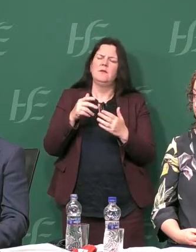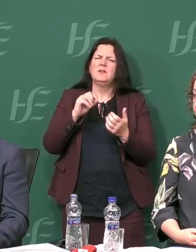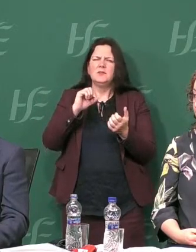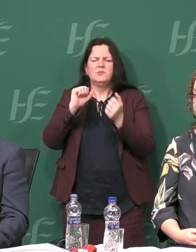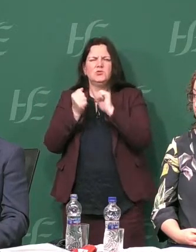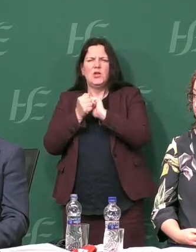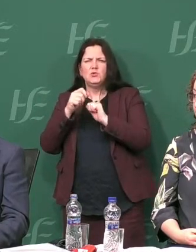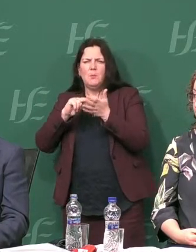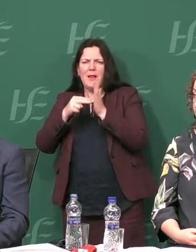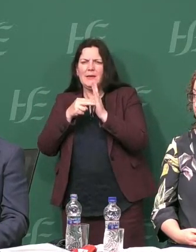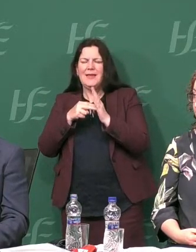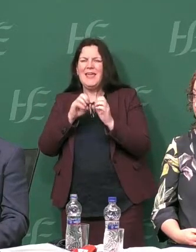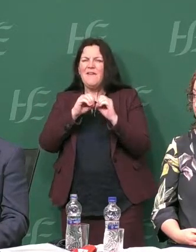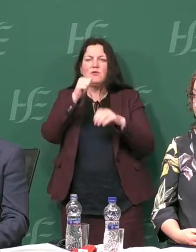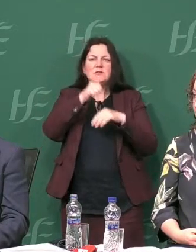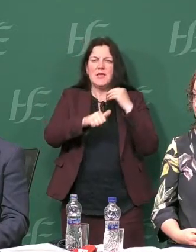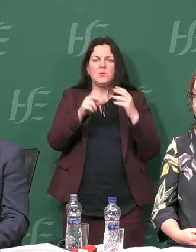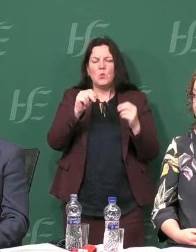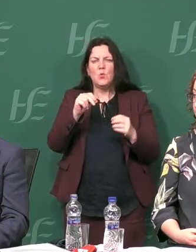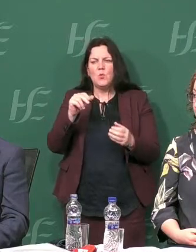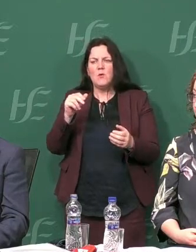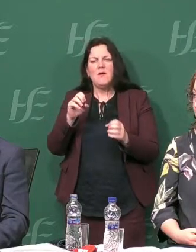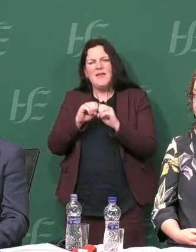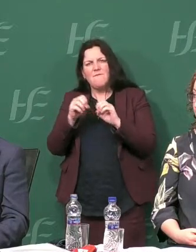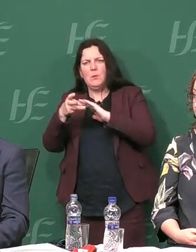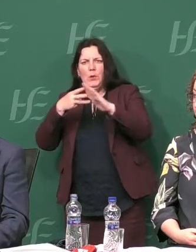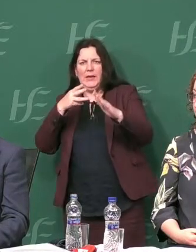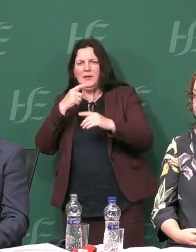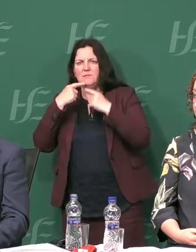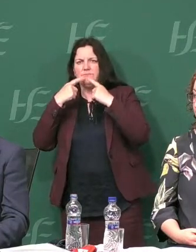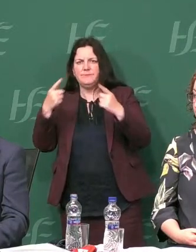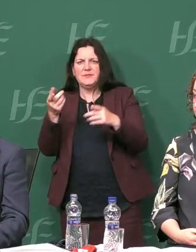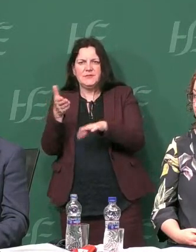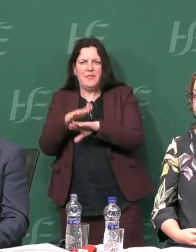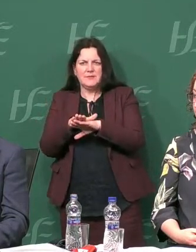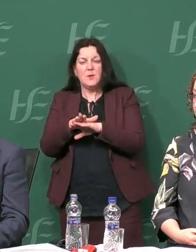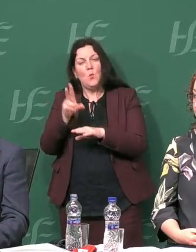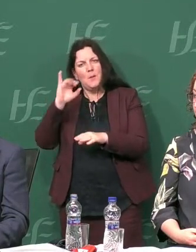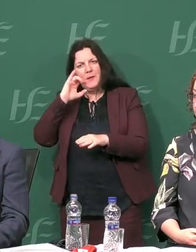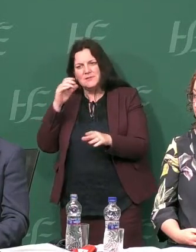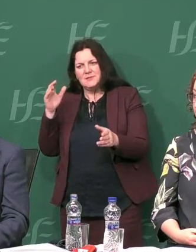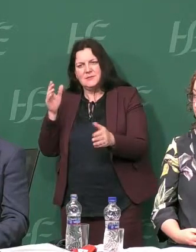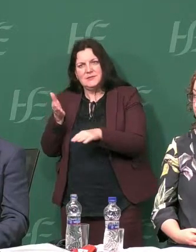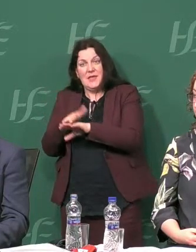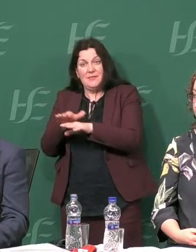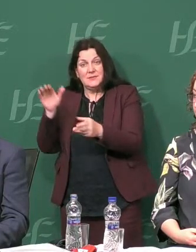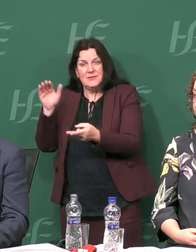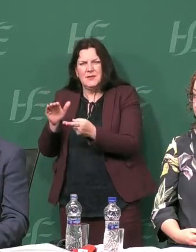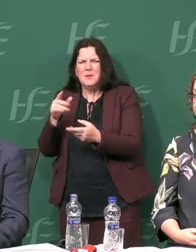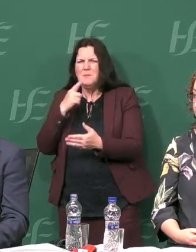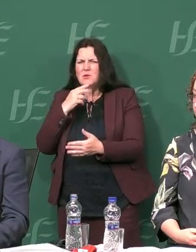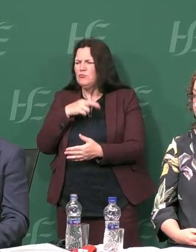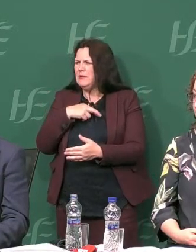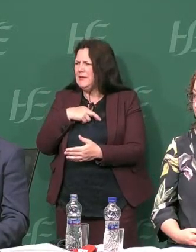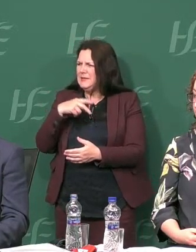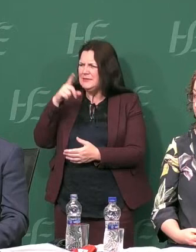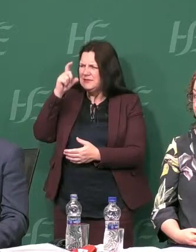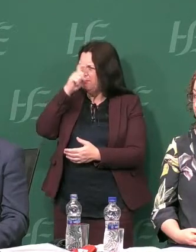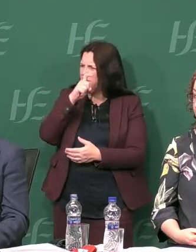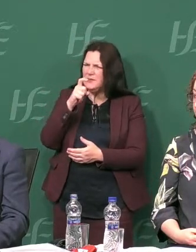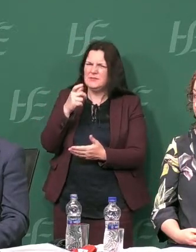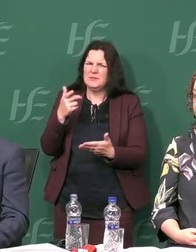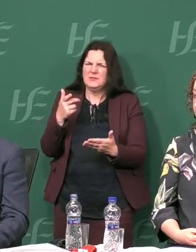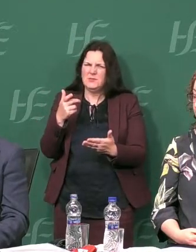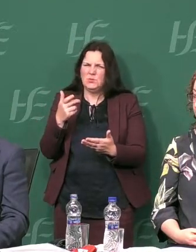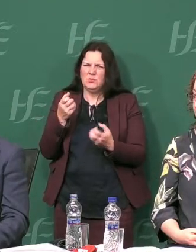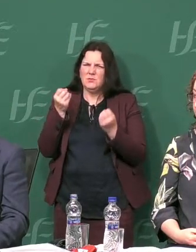basis, because A, deaths have reduced significantly, and B, there was probably not great meaning to be interpreted by numbers of